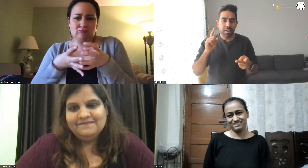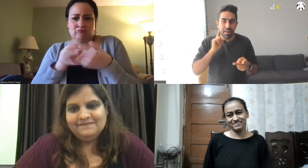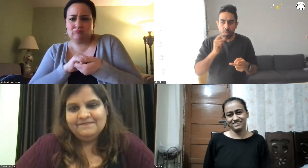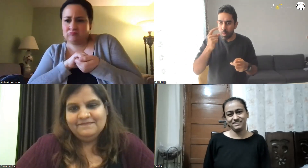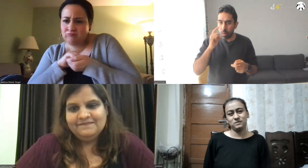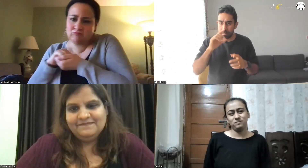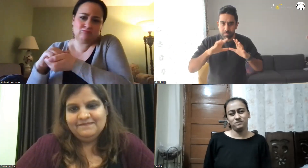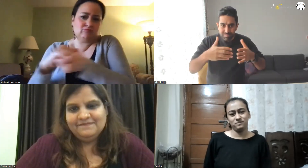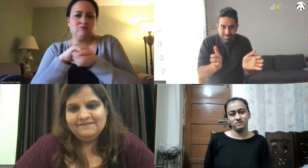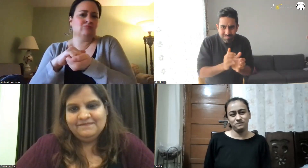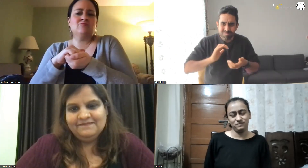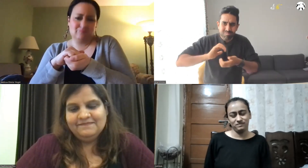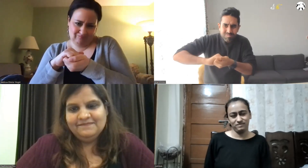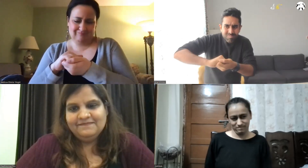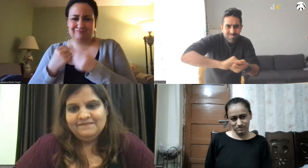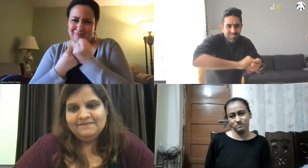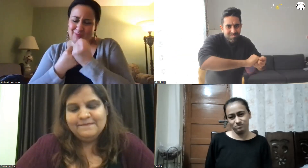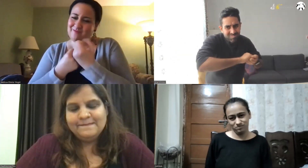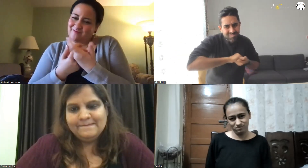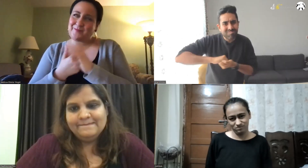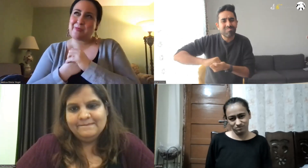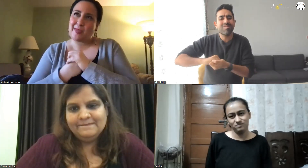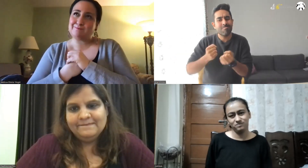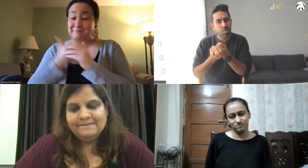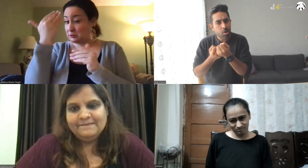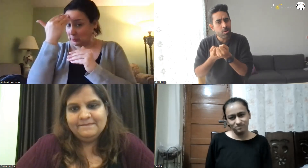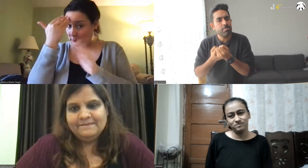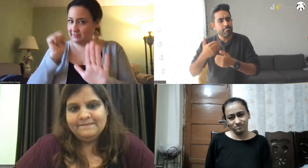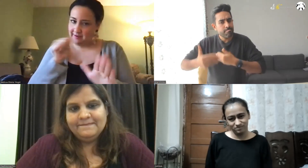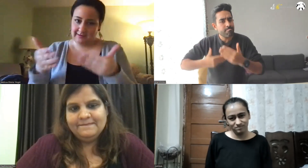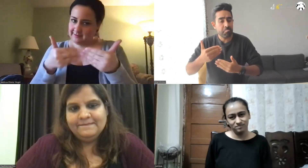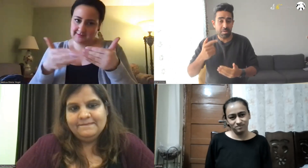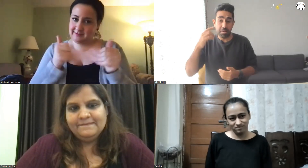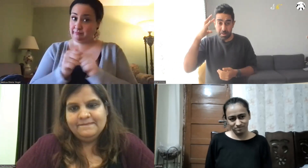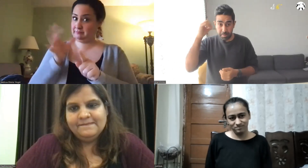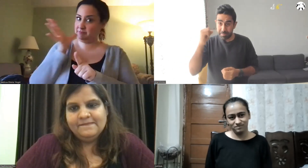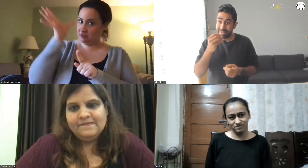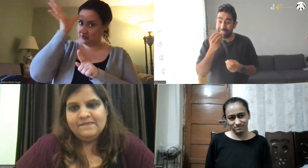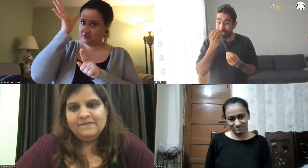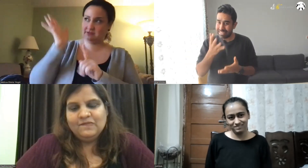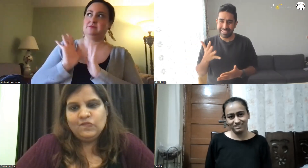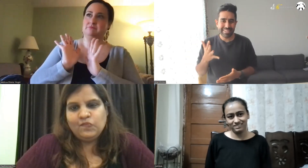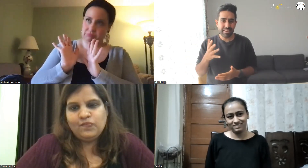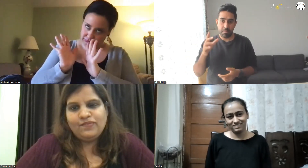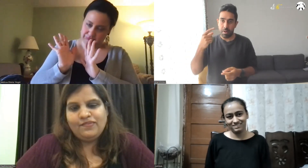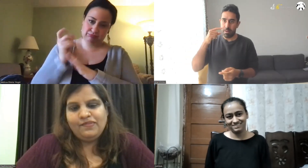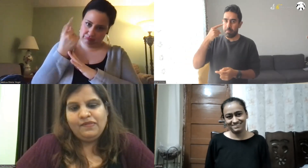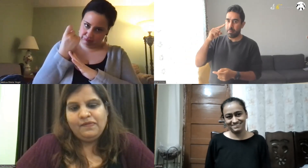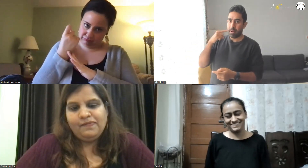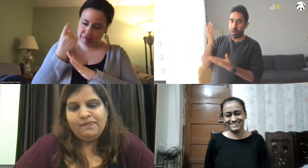this is a problem of the other person. Like, we can actually take support from other persons as well,